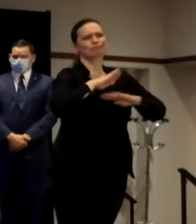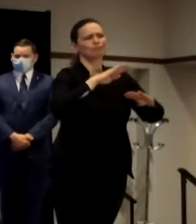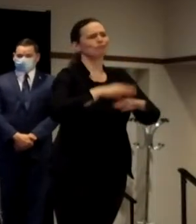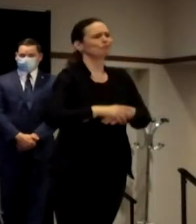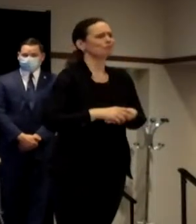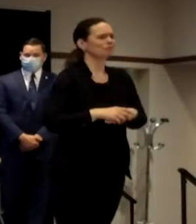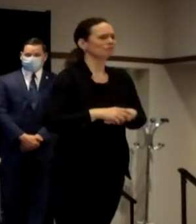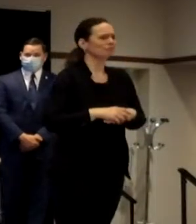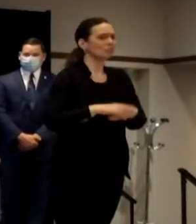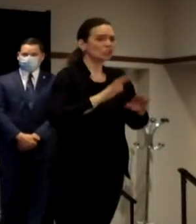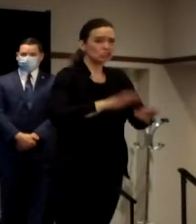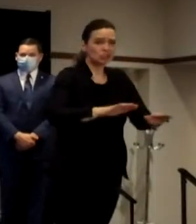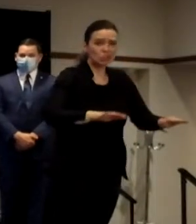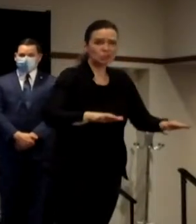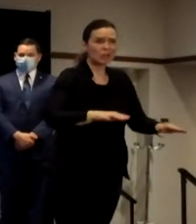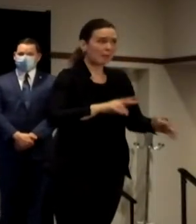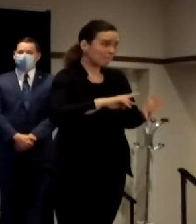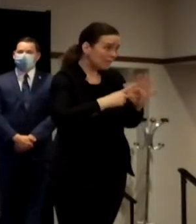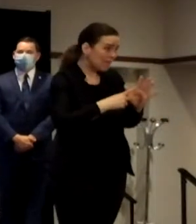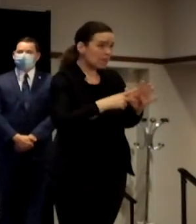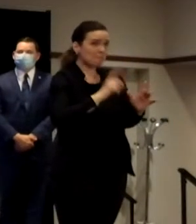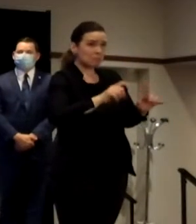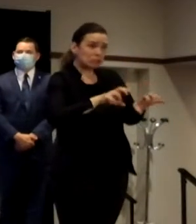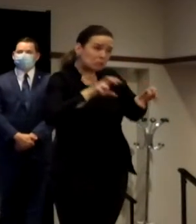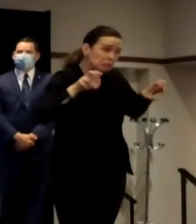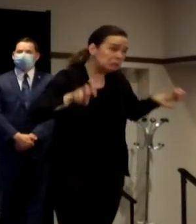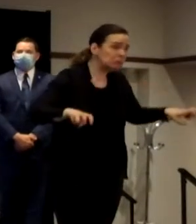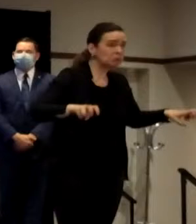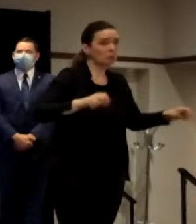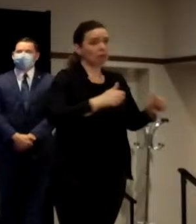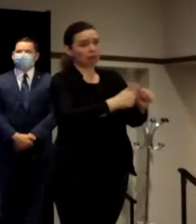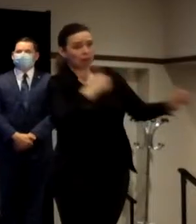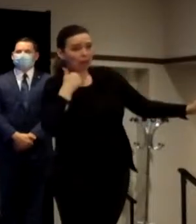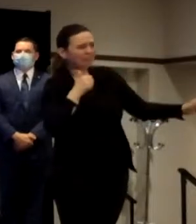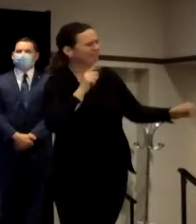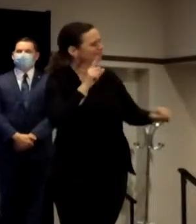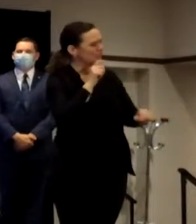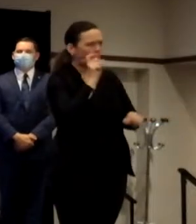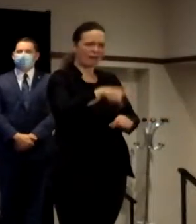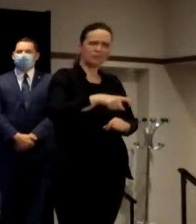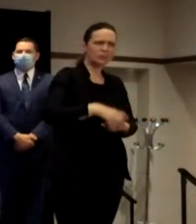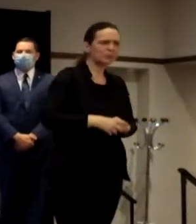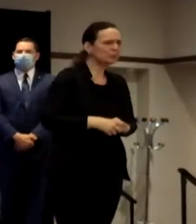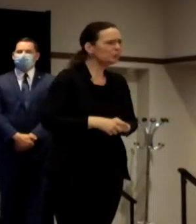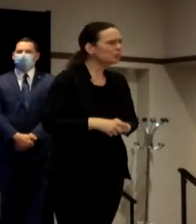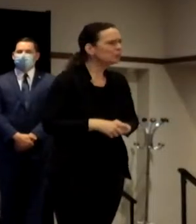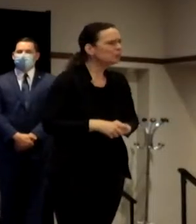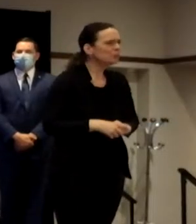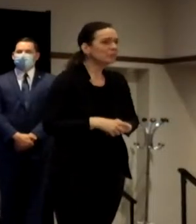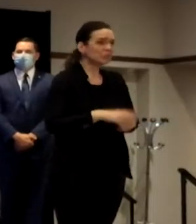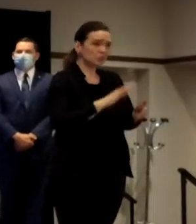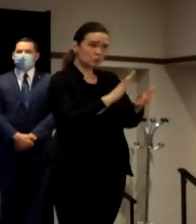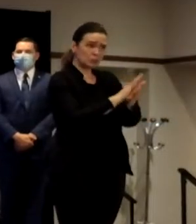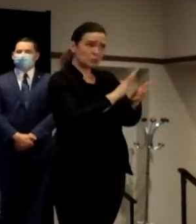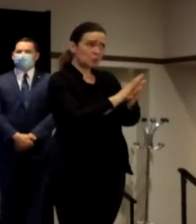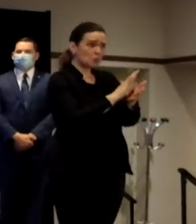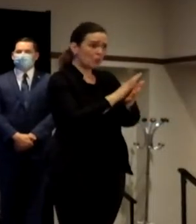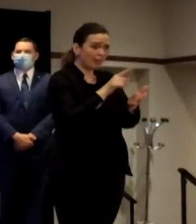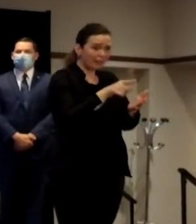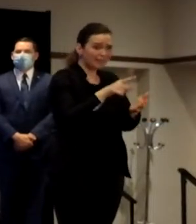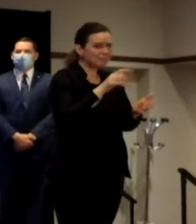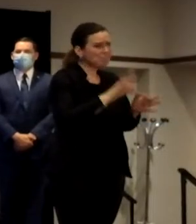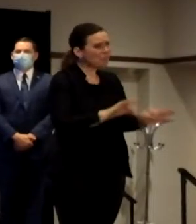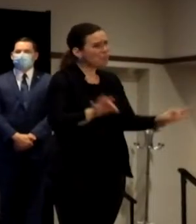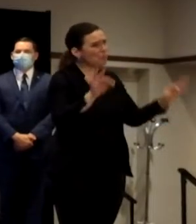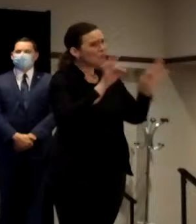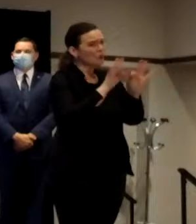very difficult time, and they're going to be so much behind in their academic growth, but their emotional growth